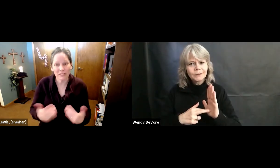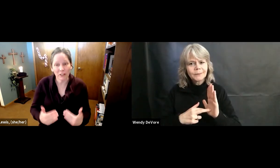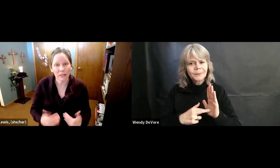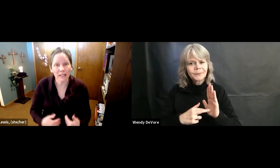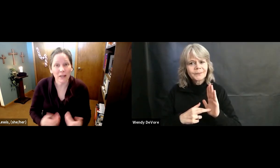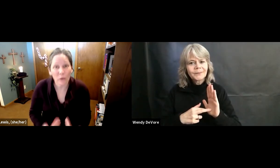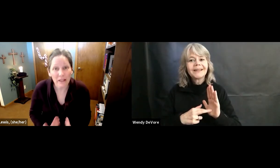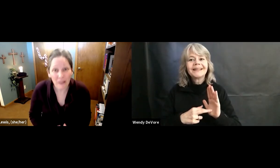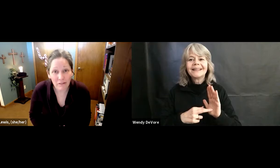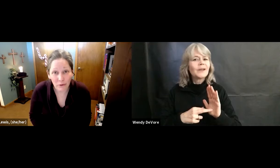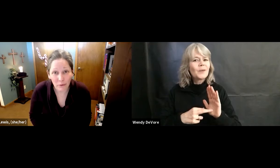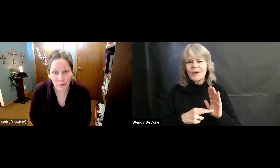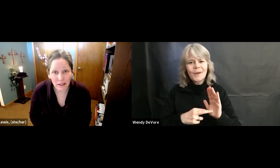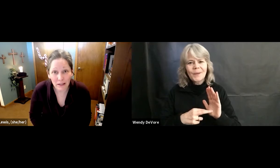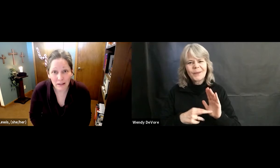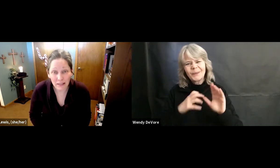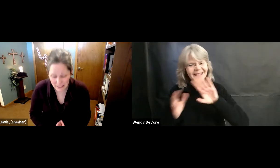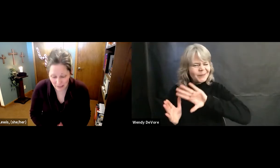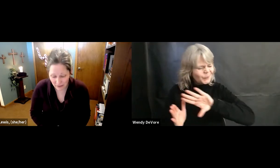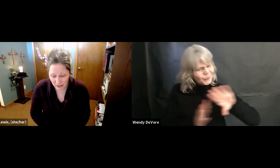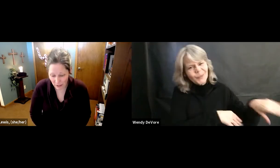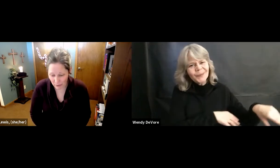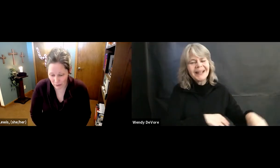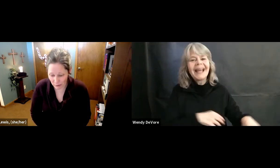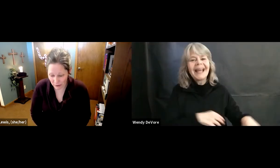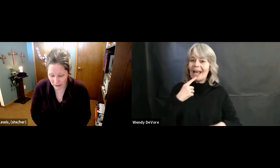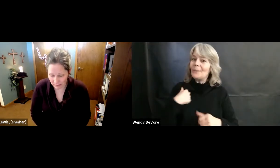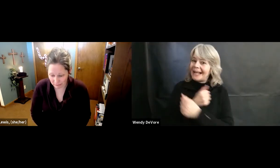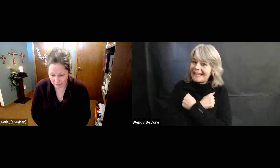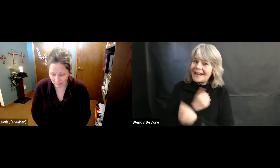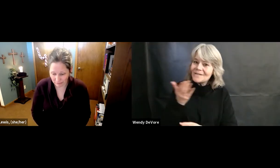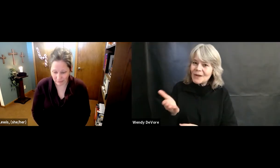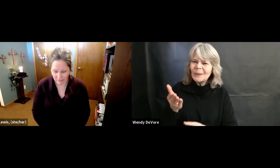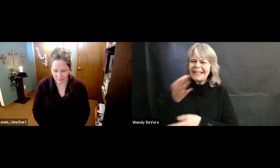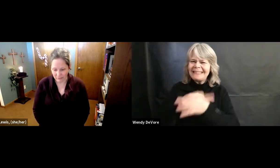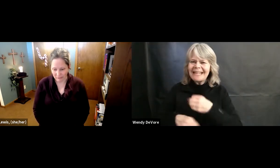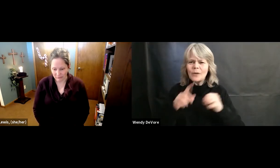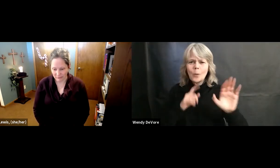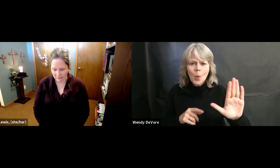We start with we love you instead of starting with the rules.